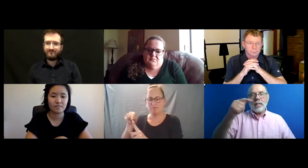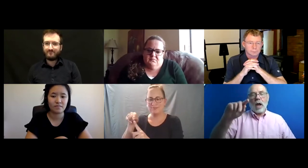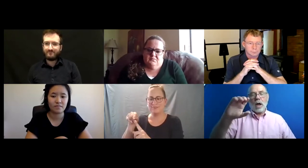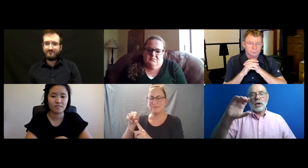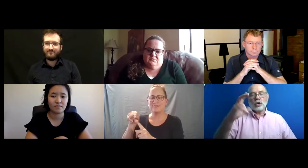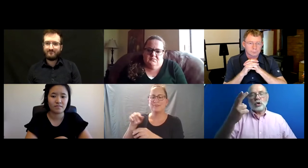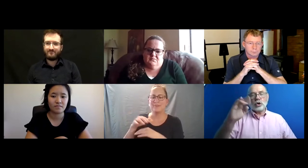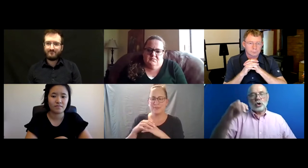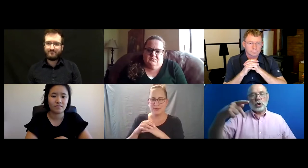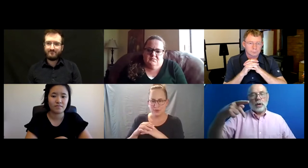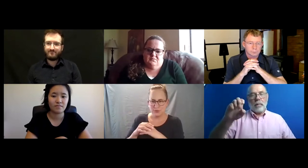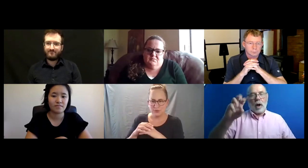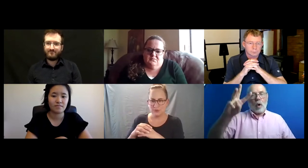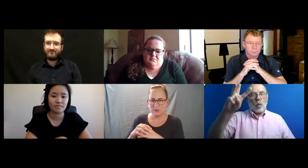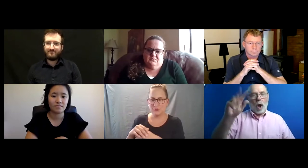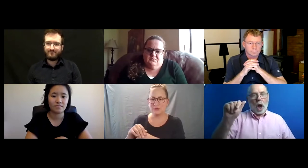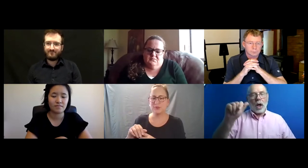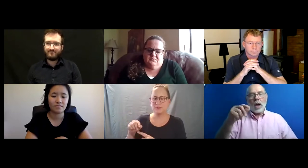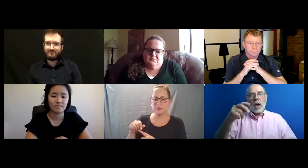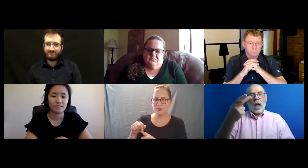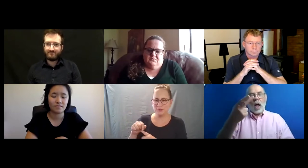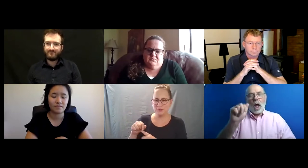the Anishinaabes, and the Chippewa,